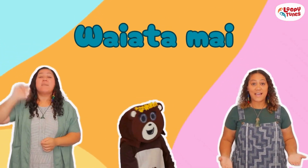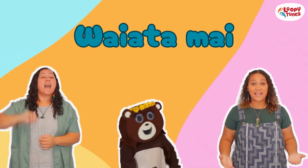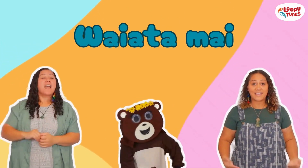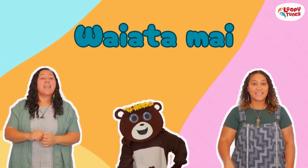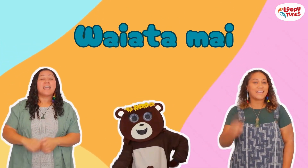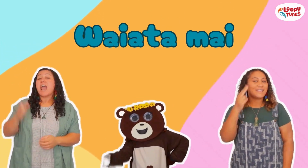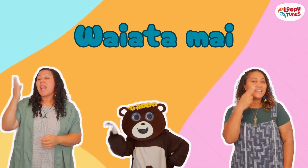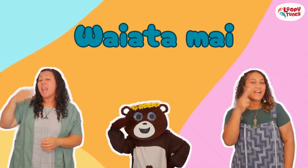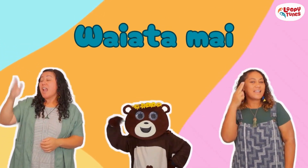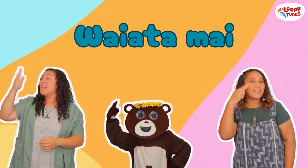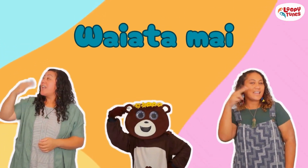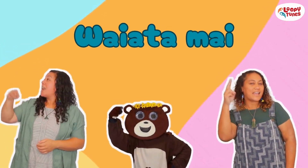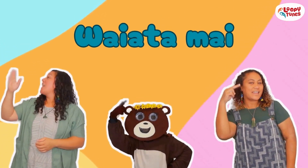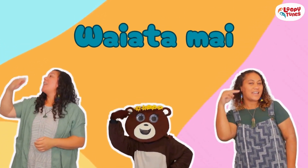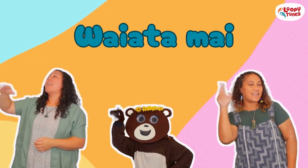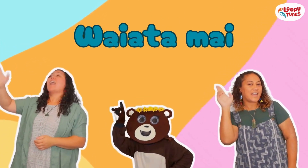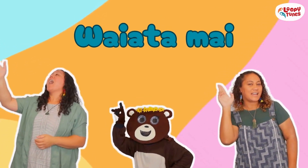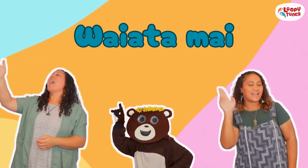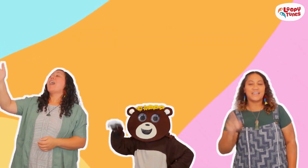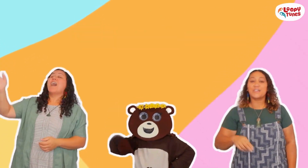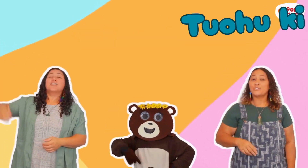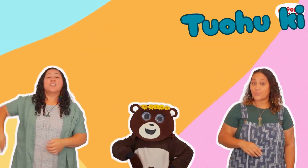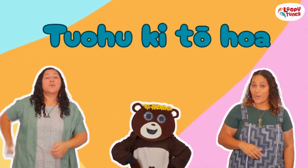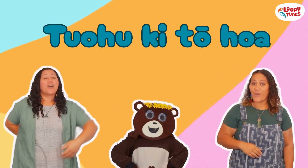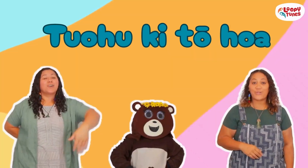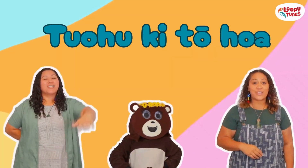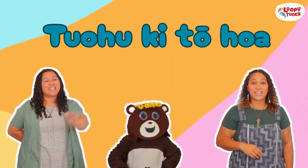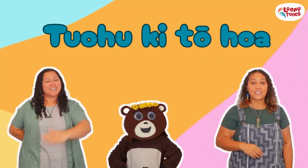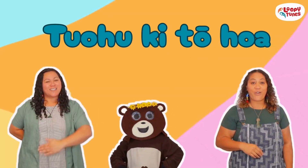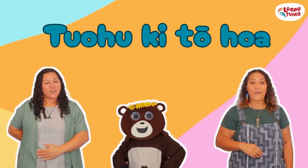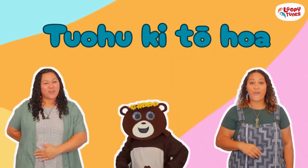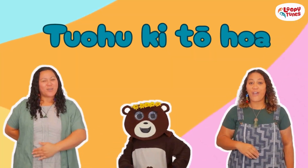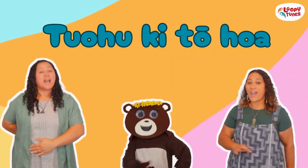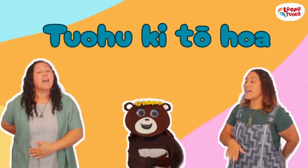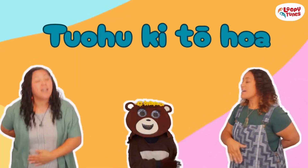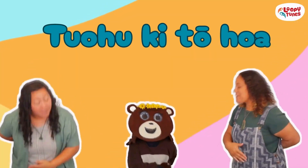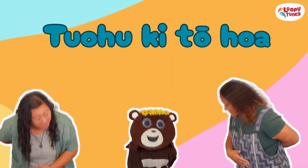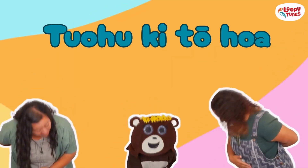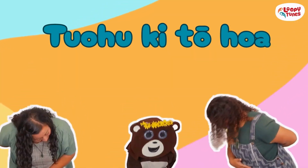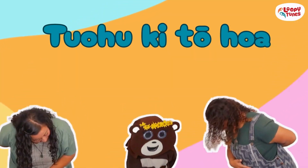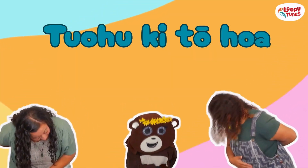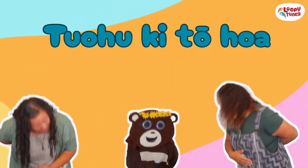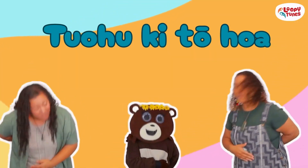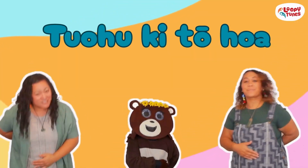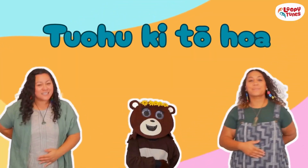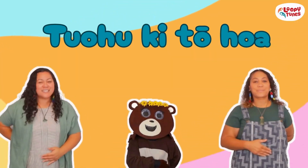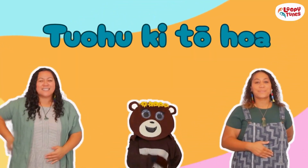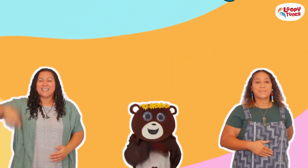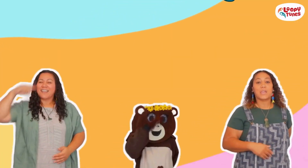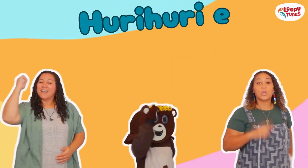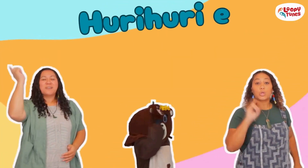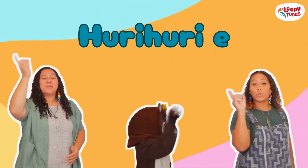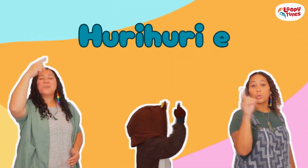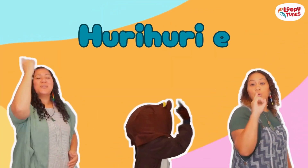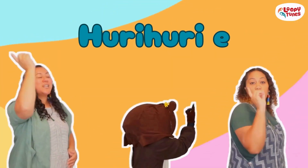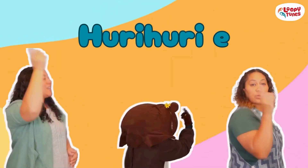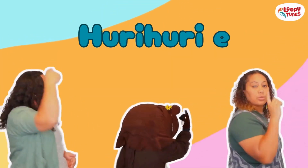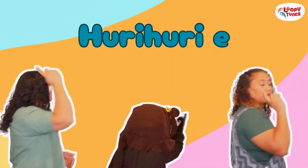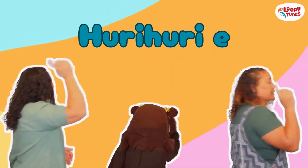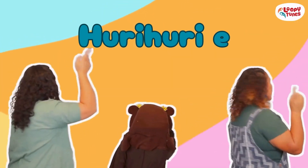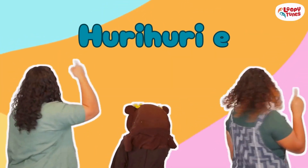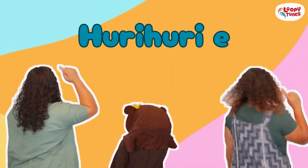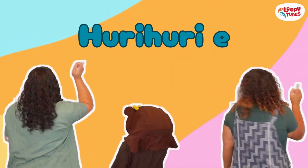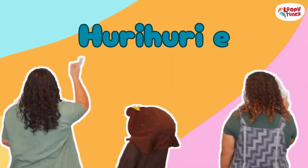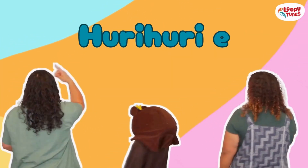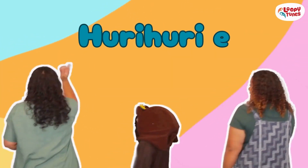waiata mai, la la la la la. Tuohu ki tohua, Bow. huri